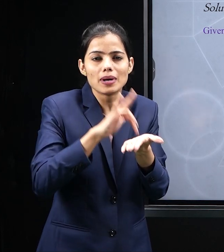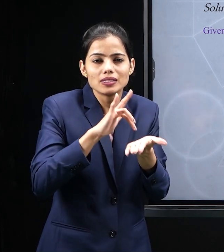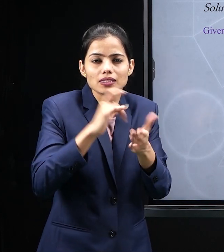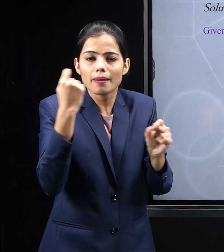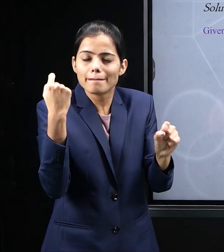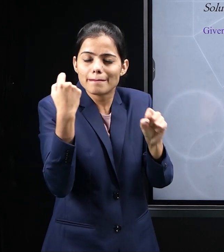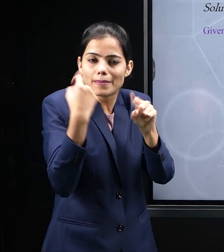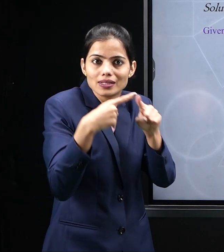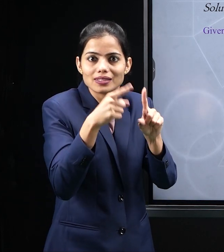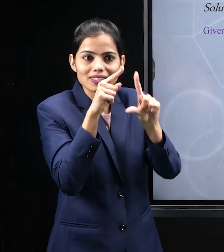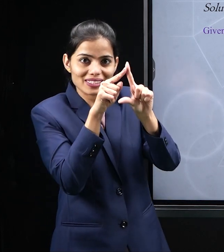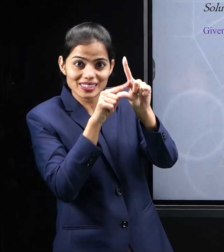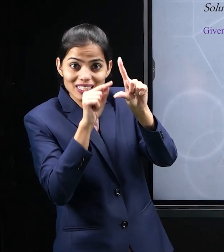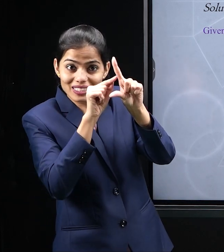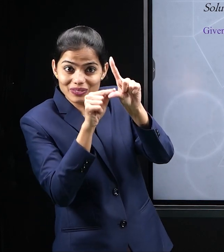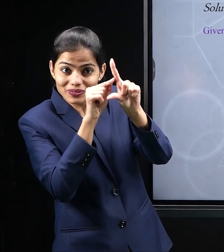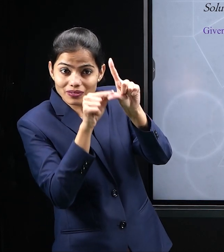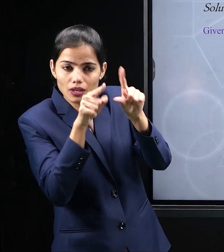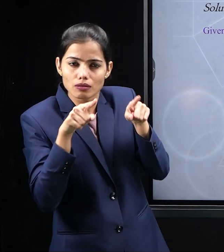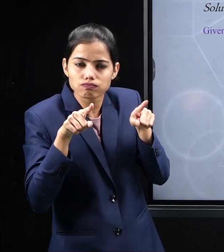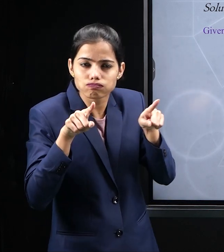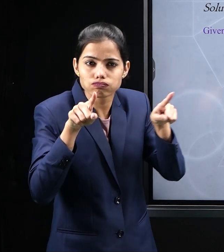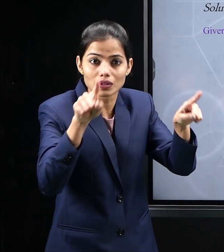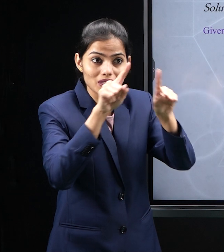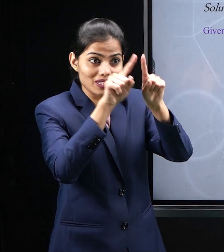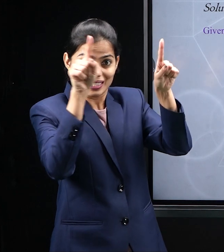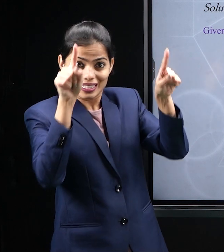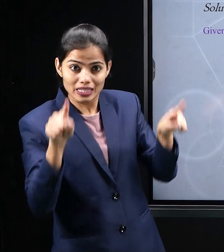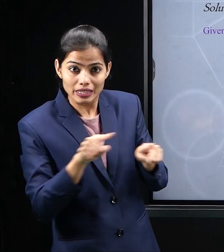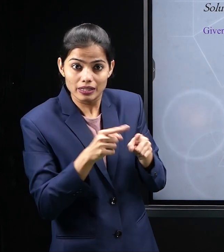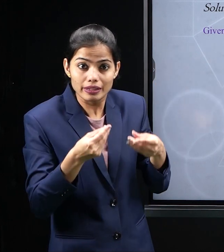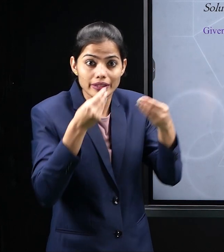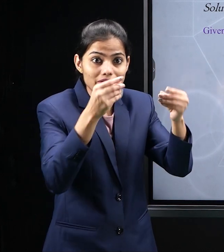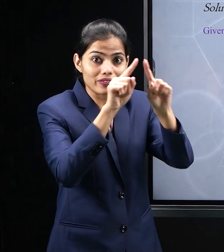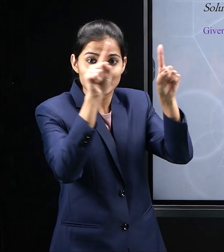Since the consecutive angles of a parallelogram are supplementary,